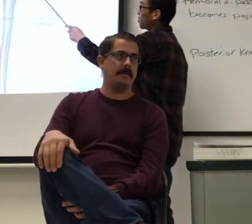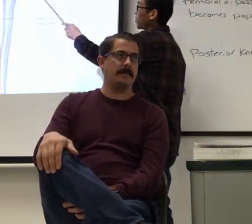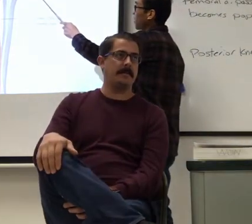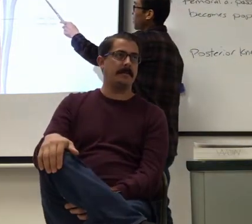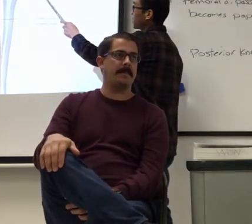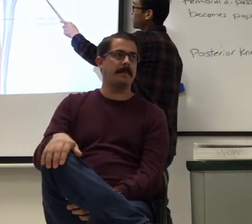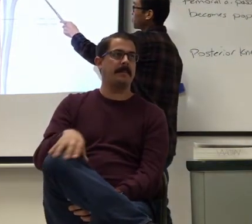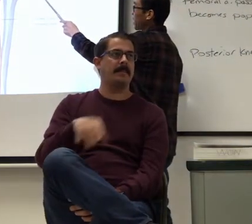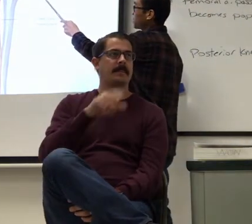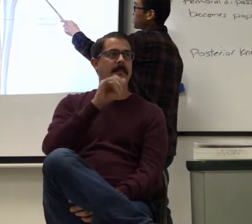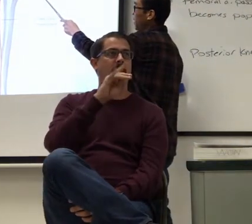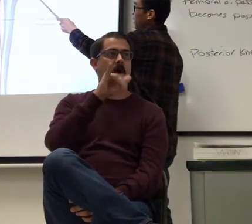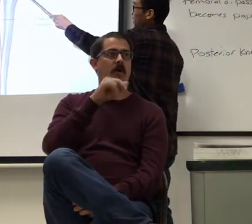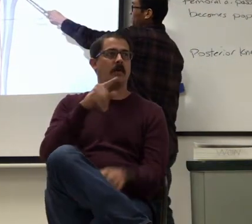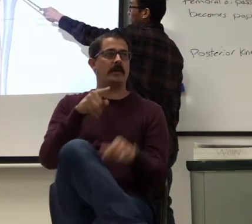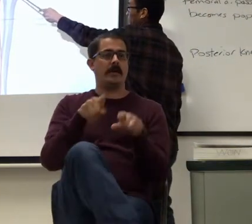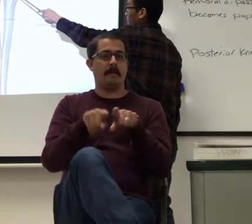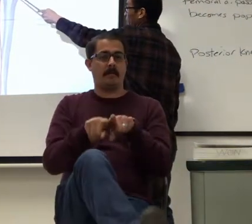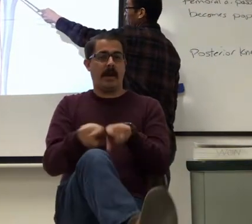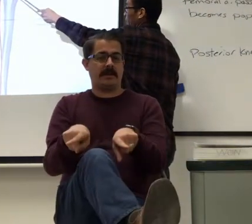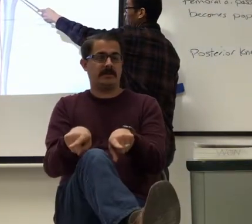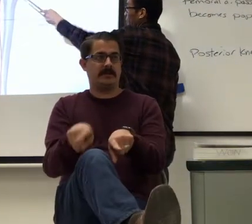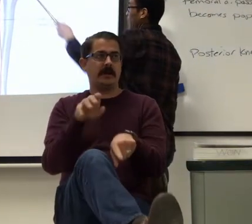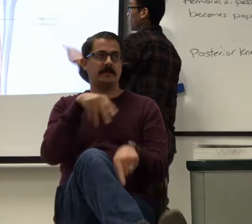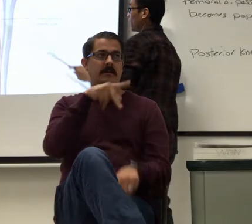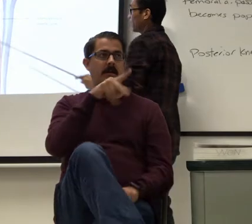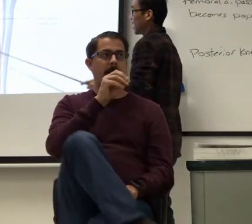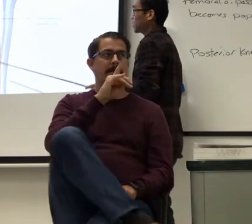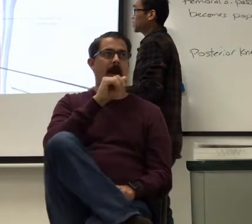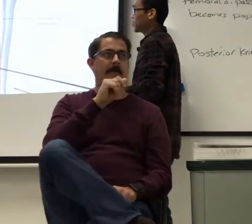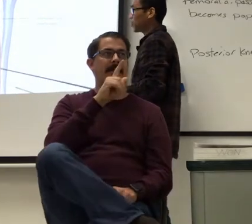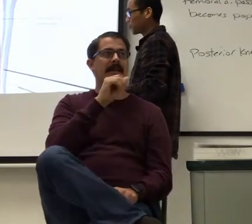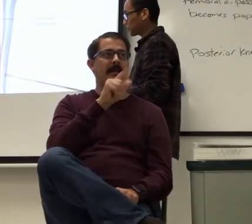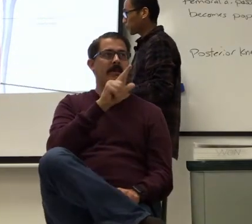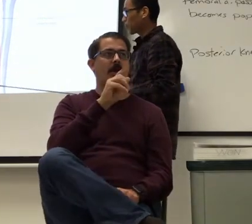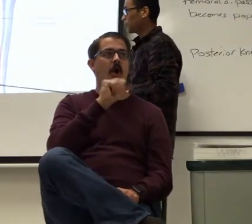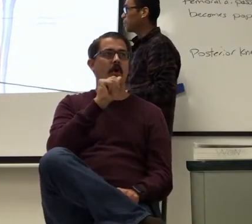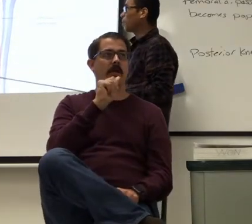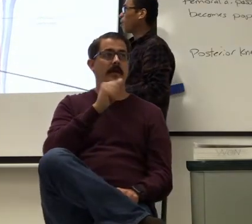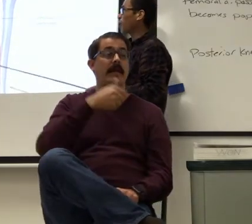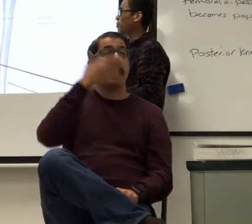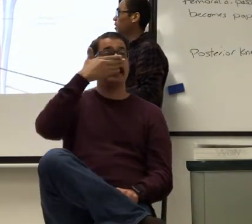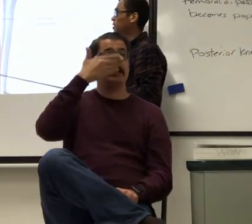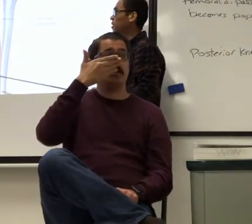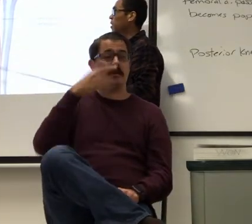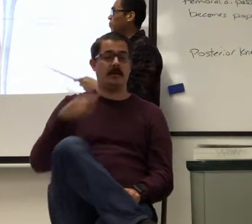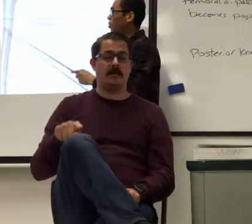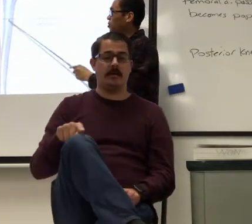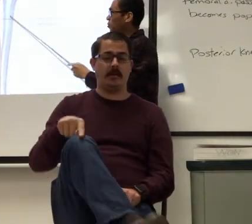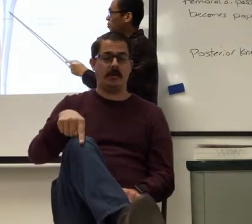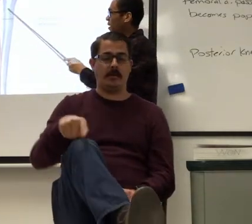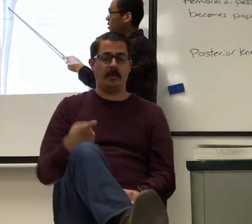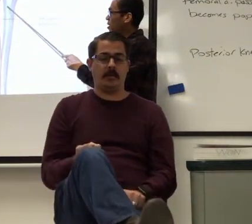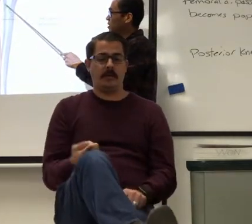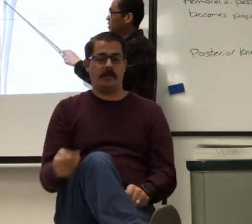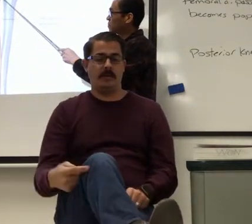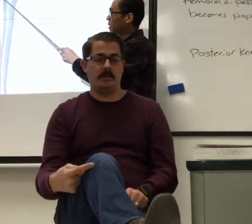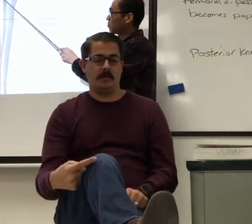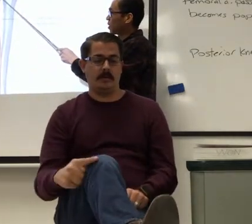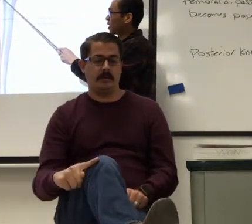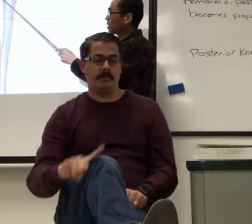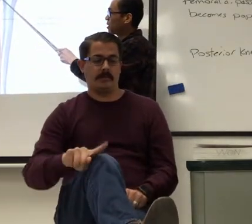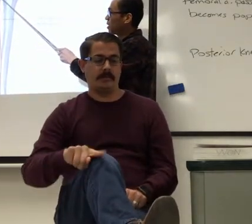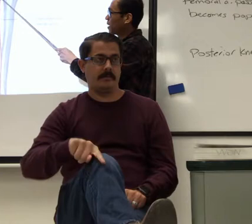There's an artery that branches behind it. That's the popliteal artery. The anterior tibial artery is going to emerge through the